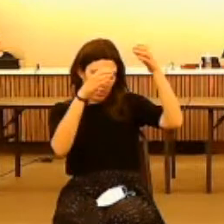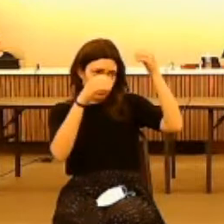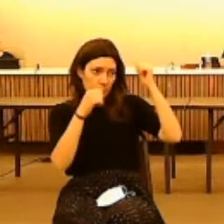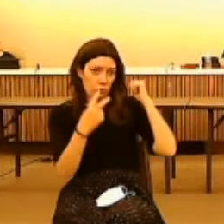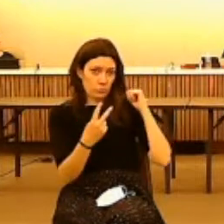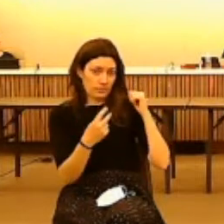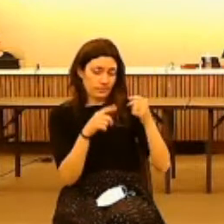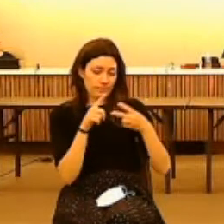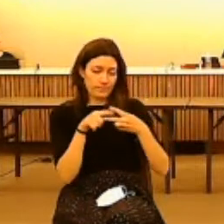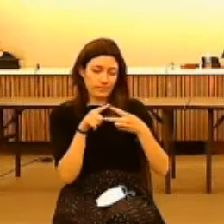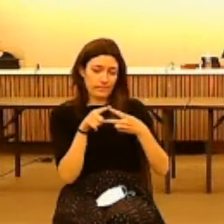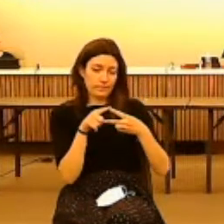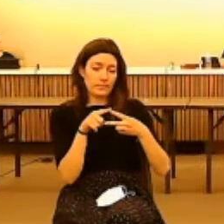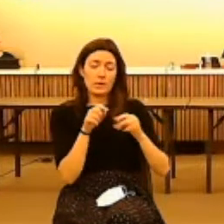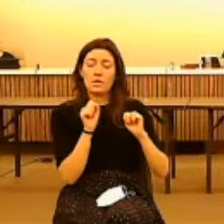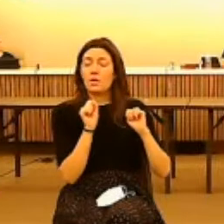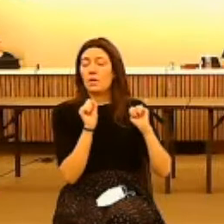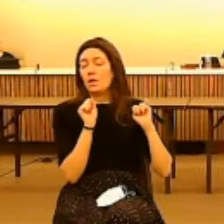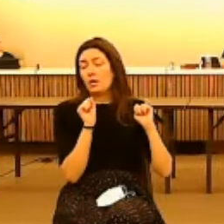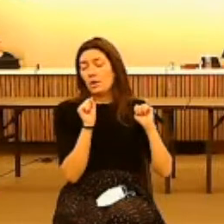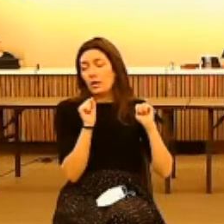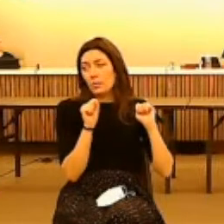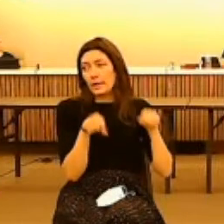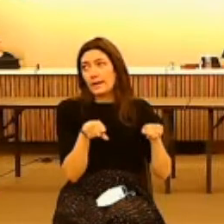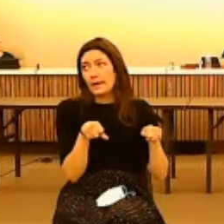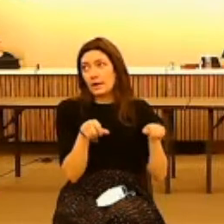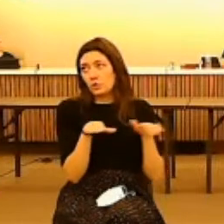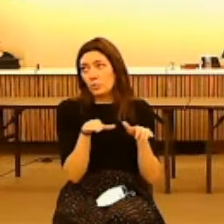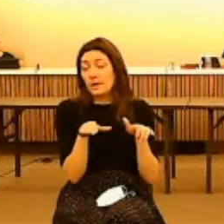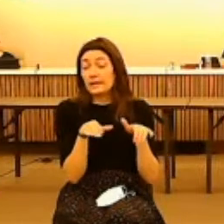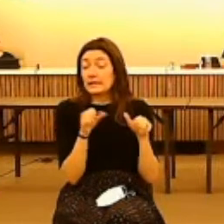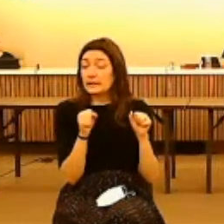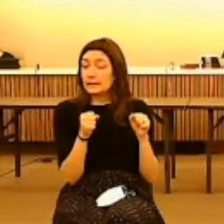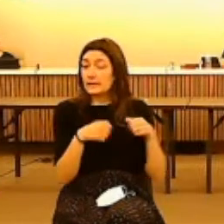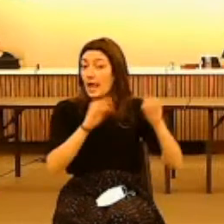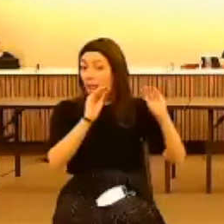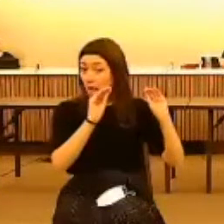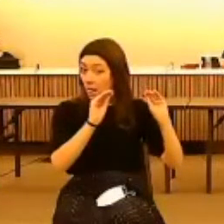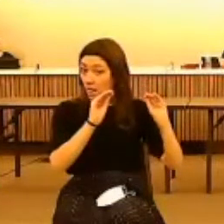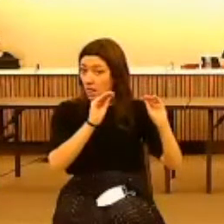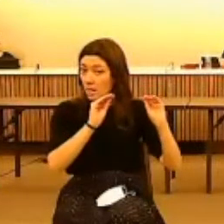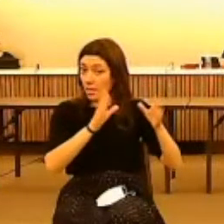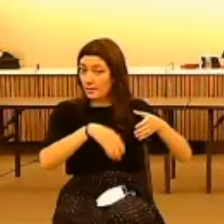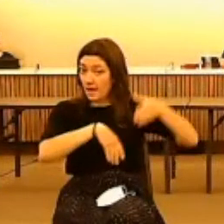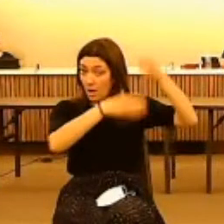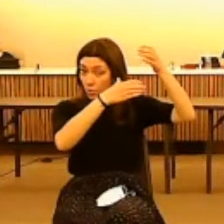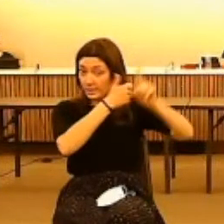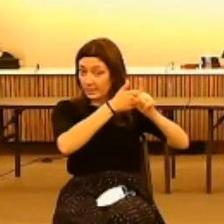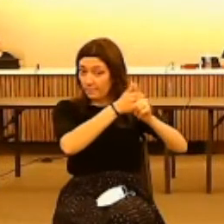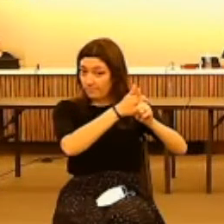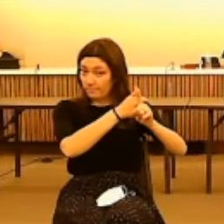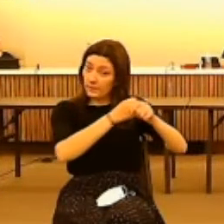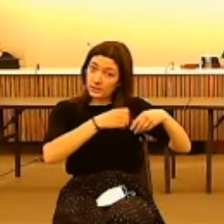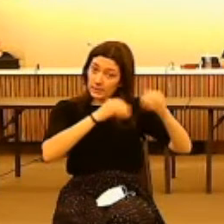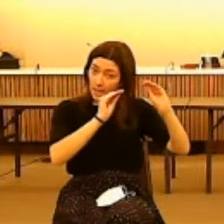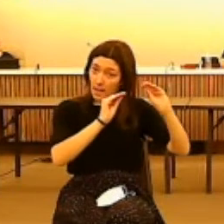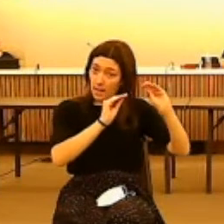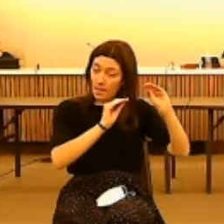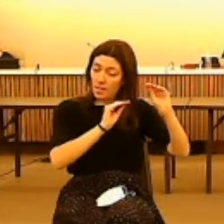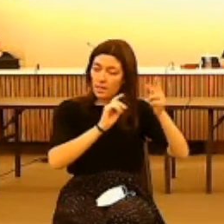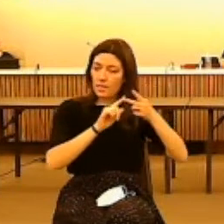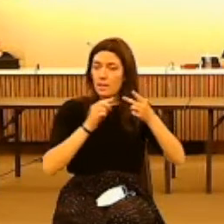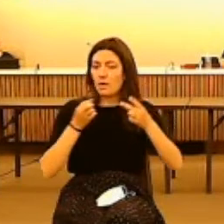We can either do it as a sale of the tower itself, or we can do it